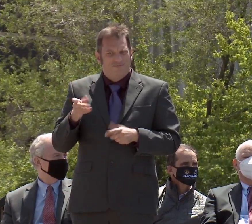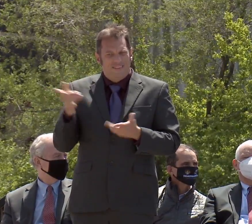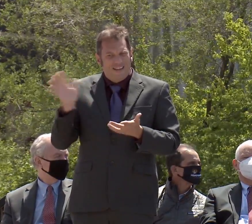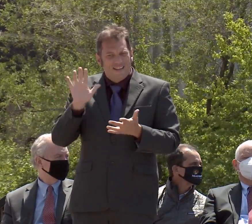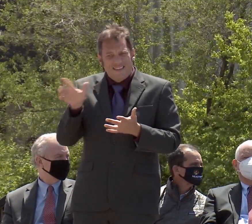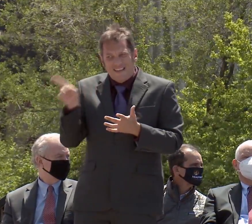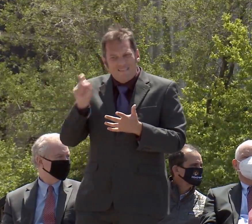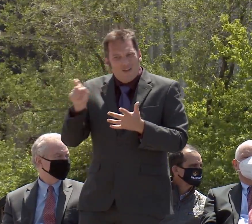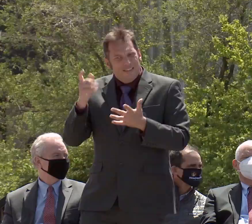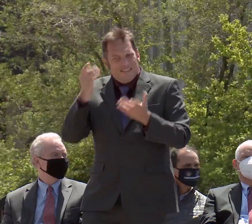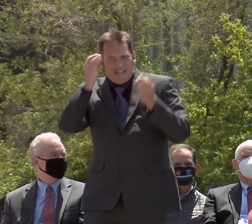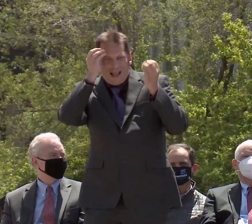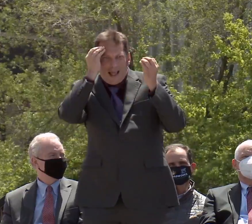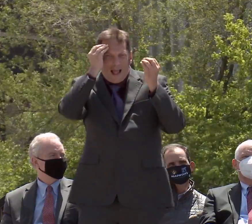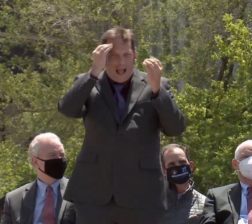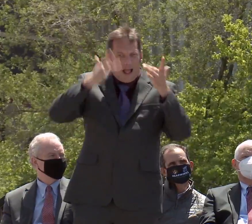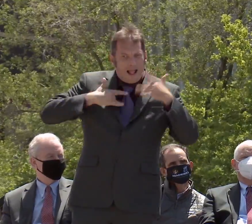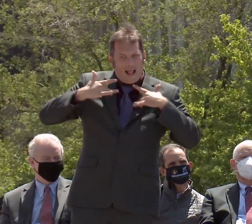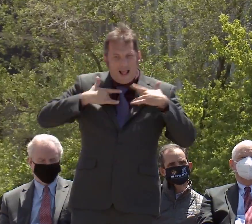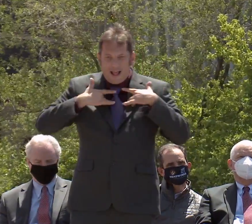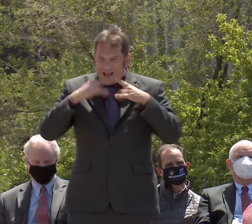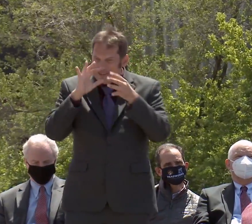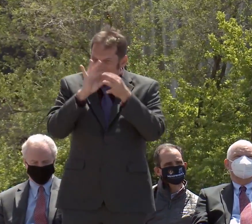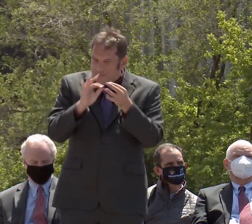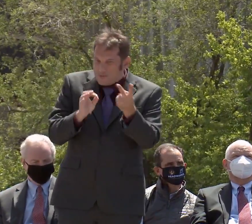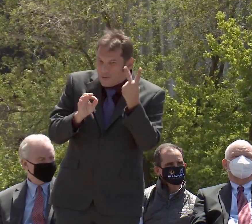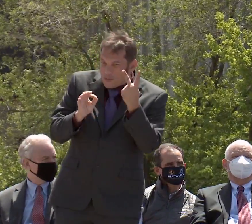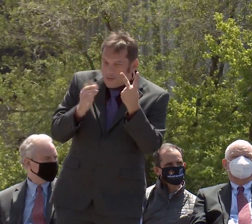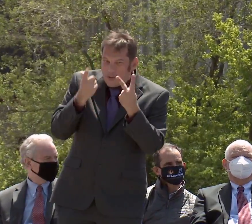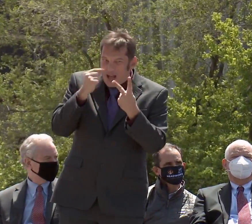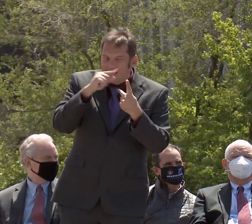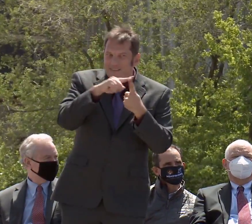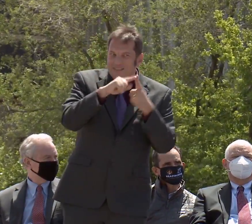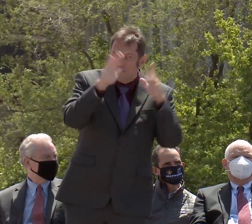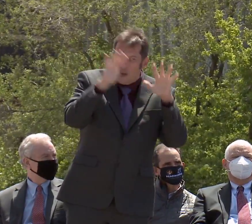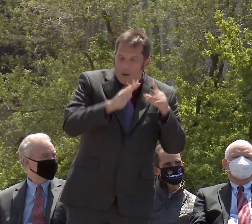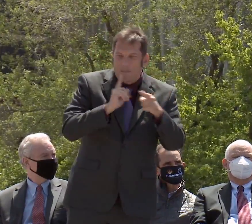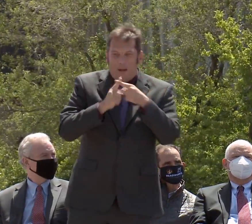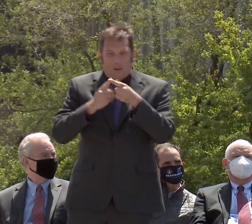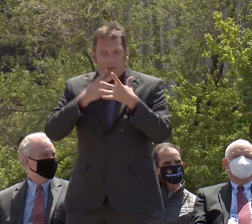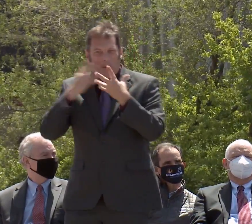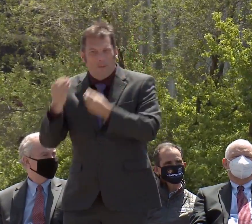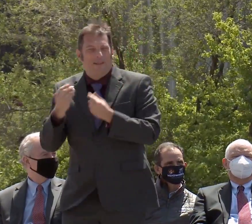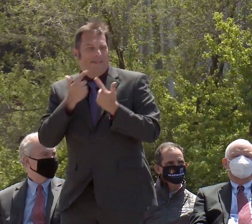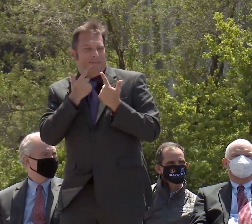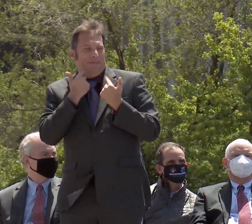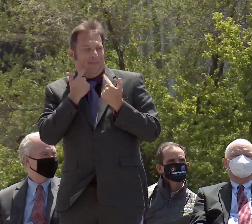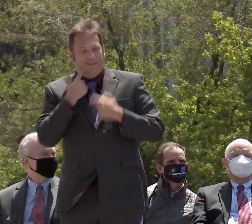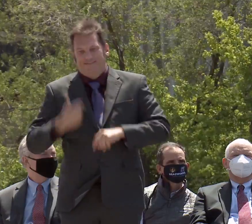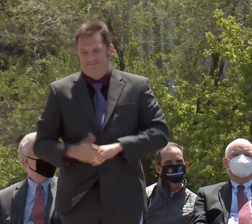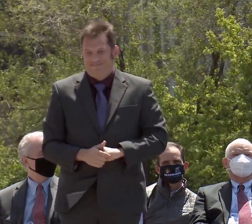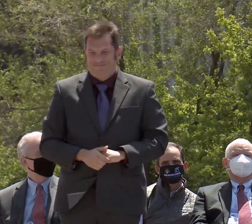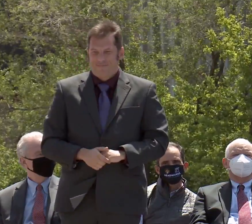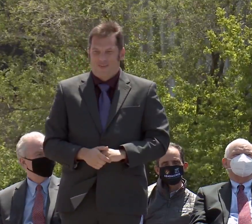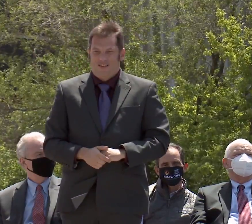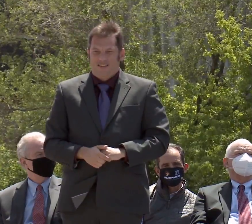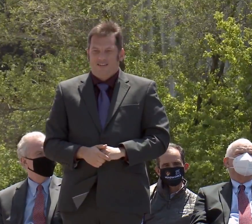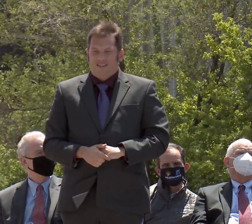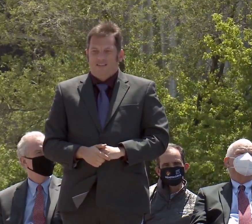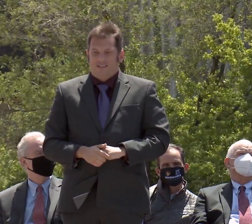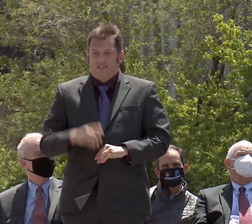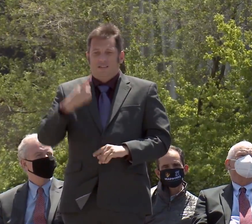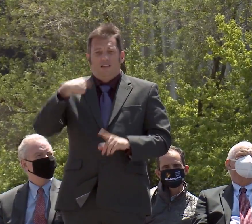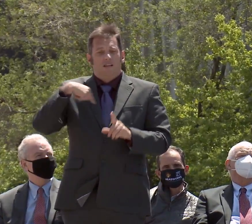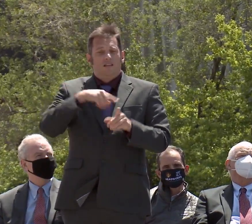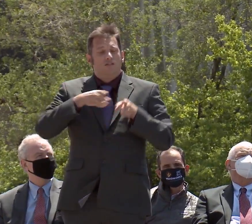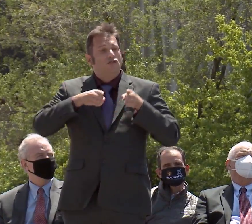of them are going to be a problem. And we are excited to... yeah, we got to get the streets clean. We are excited to have you here.